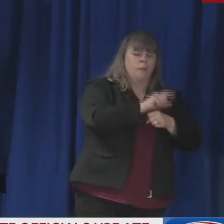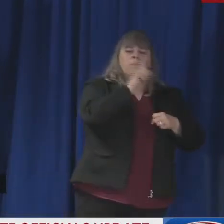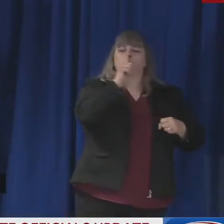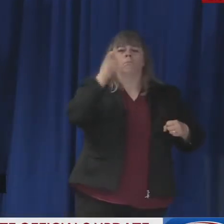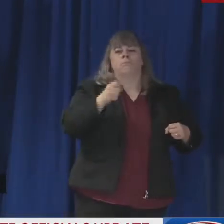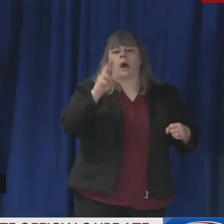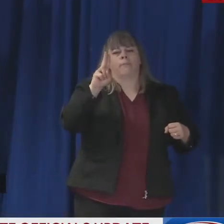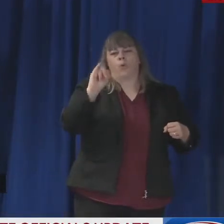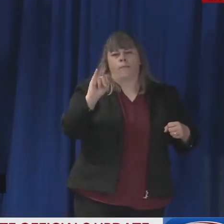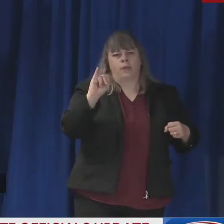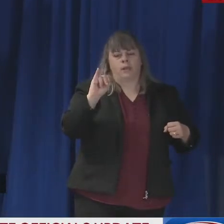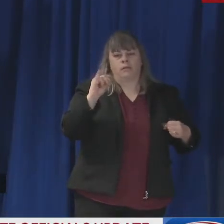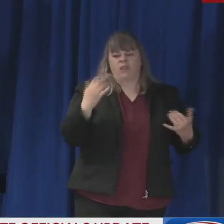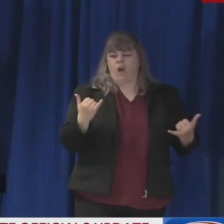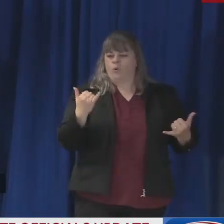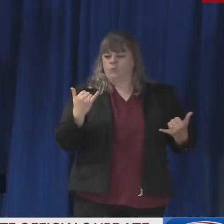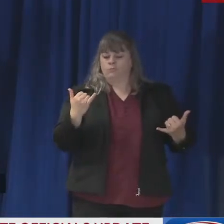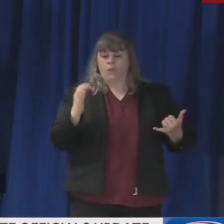you know, that unemployment's still at